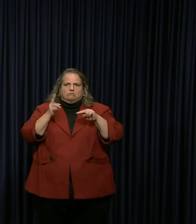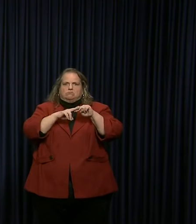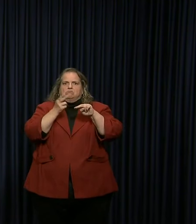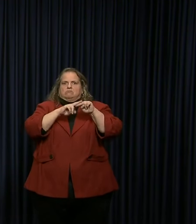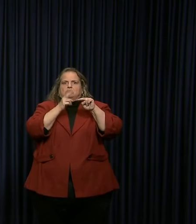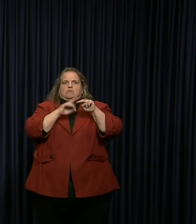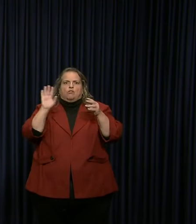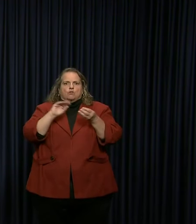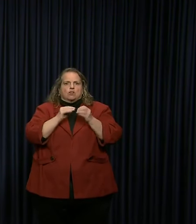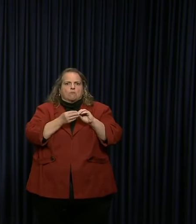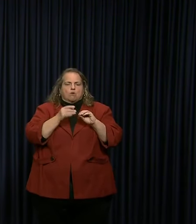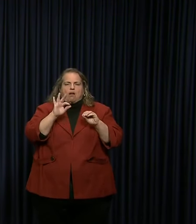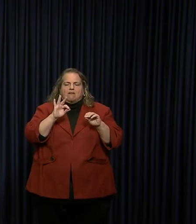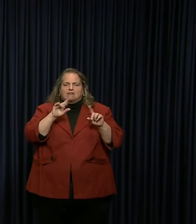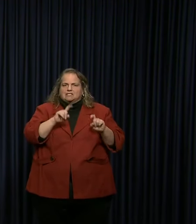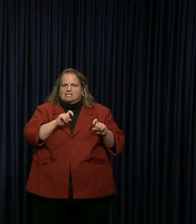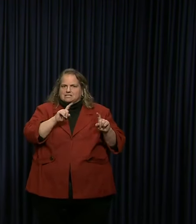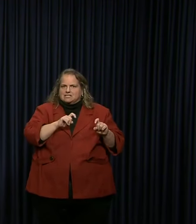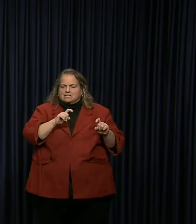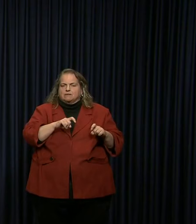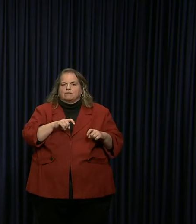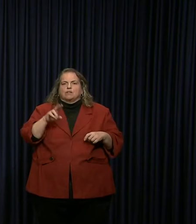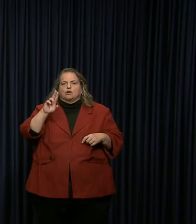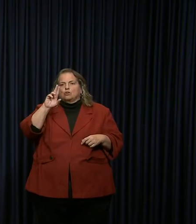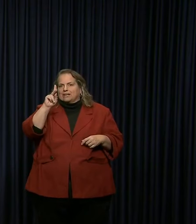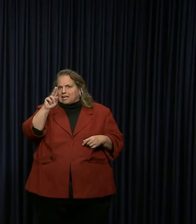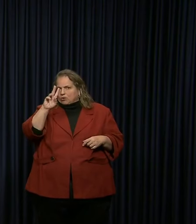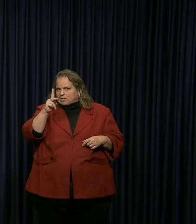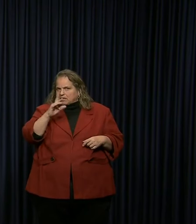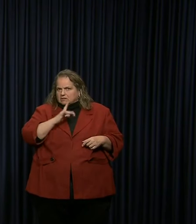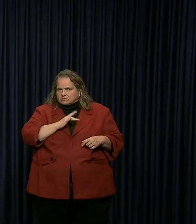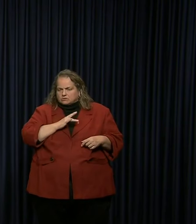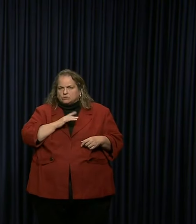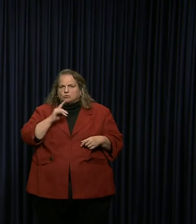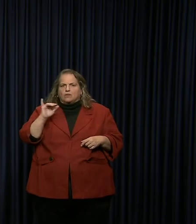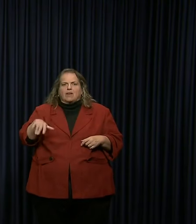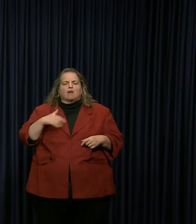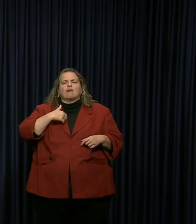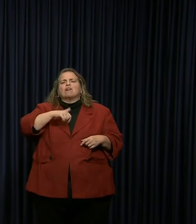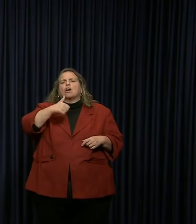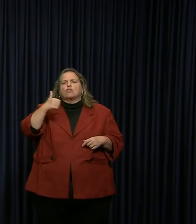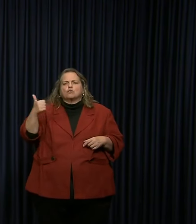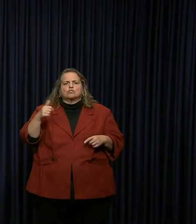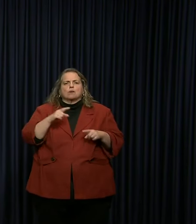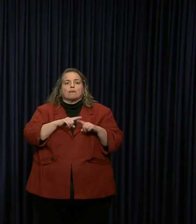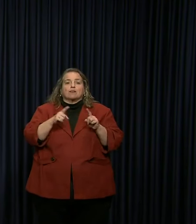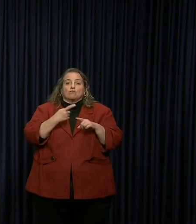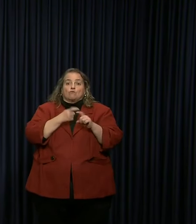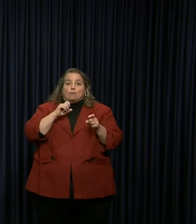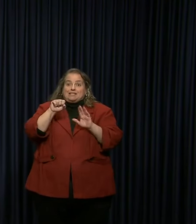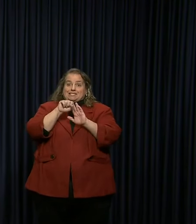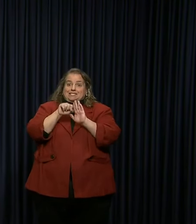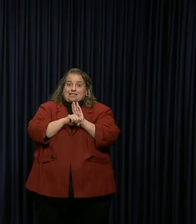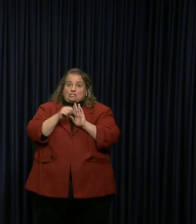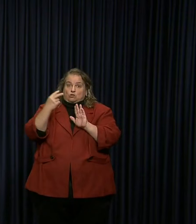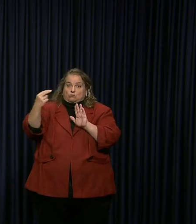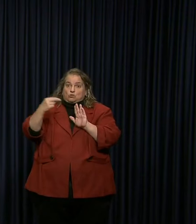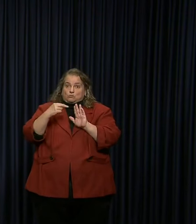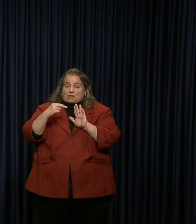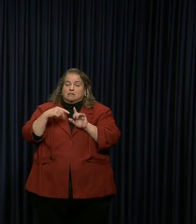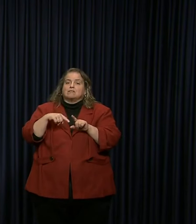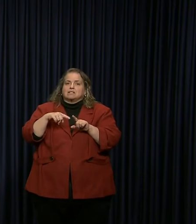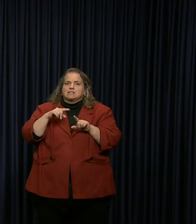bigger and has ramped up big and fast. We've got UK, which is doing that, and we got others. But from the state perspective, I mean,